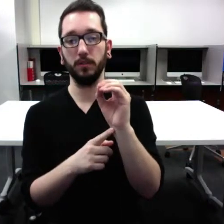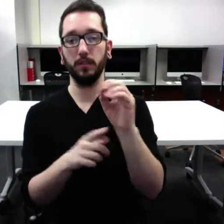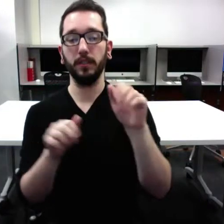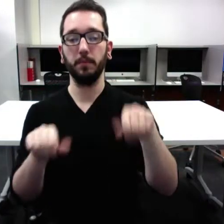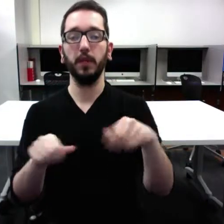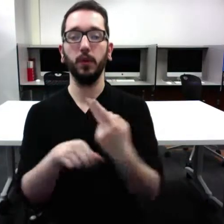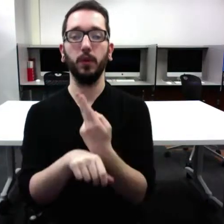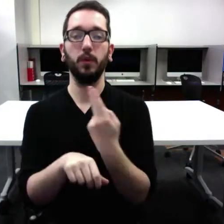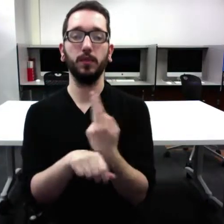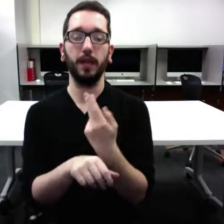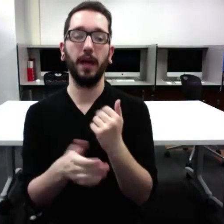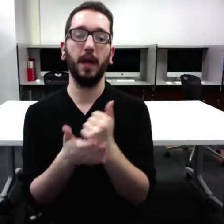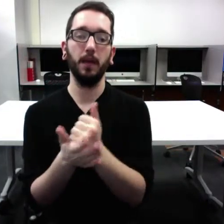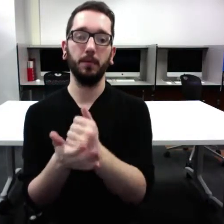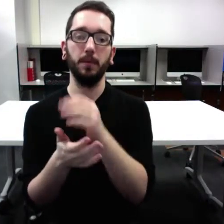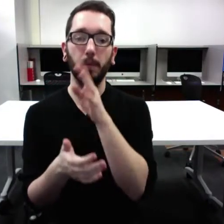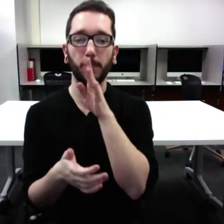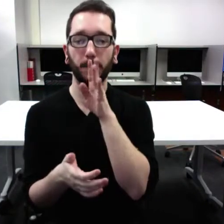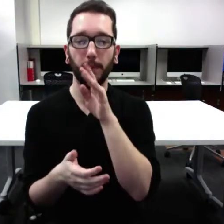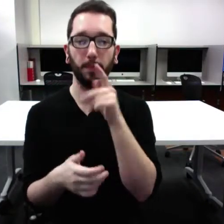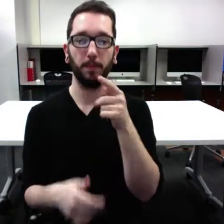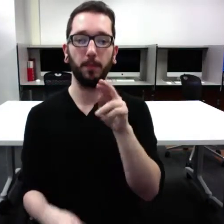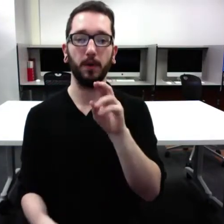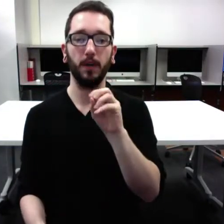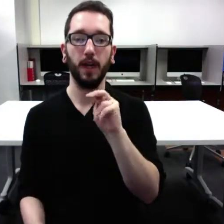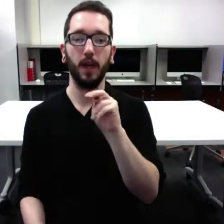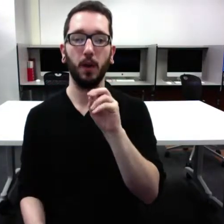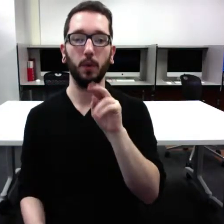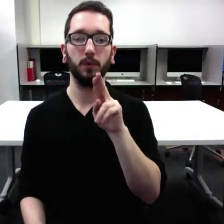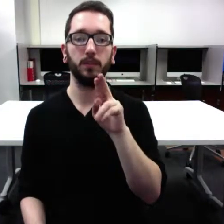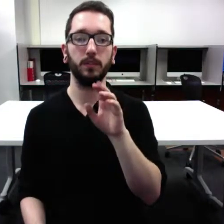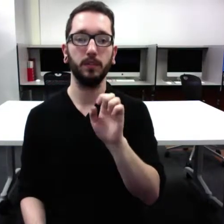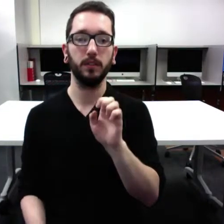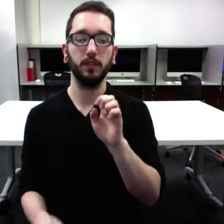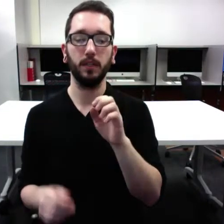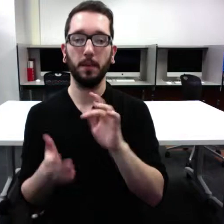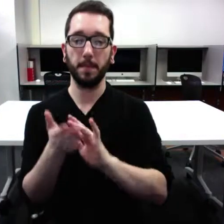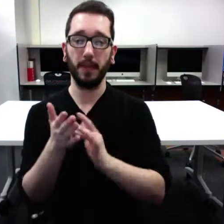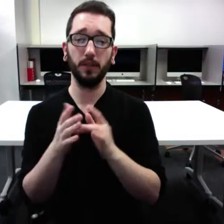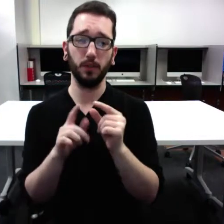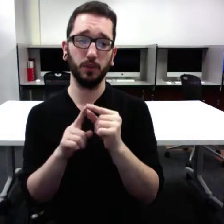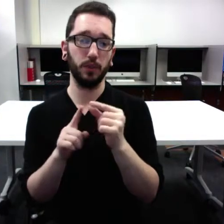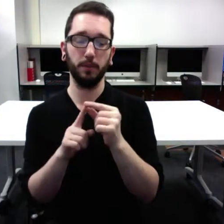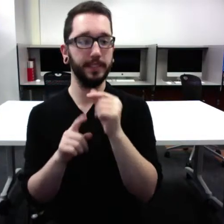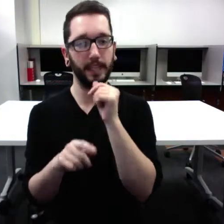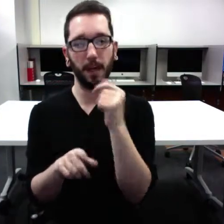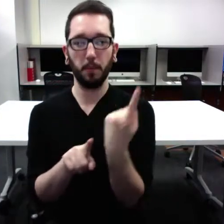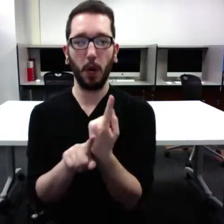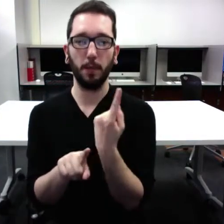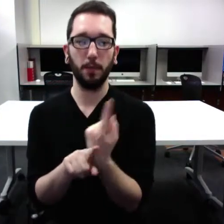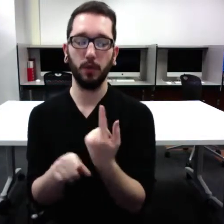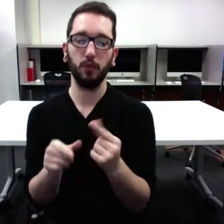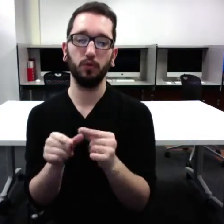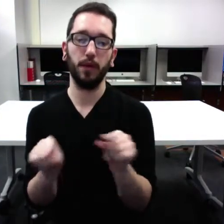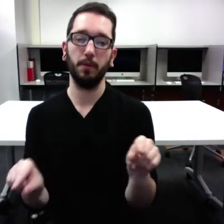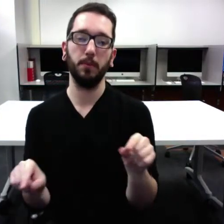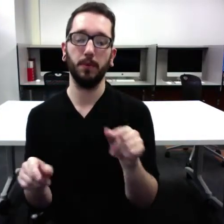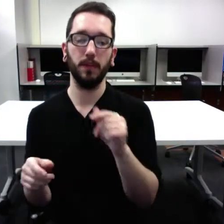the sake of being able to pronounce the medical term, not so much for the sake of proper grammar. The combining form